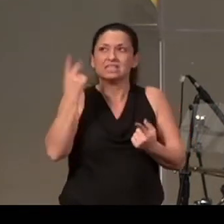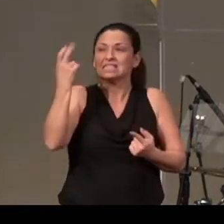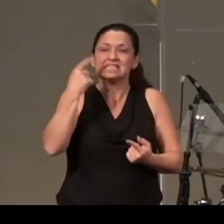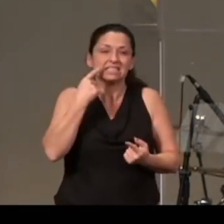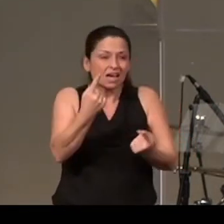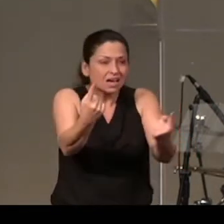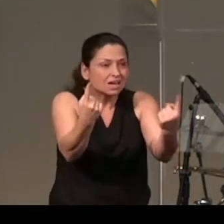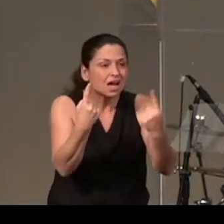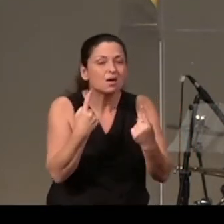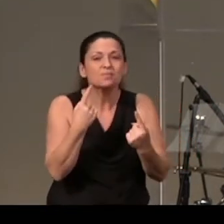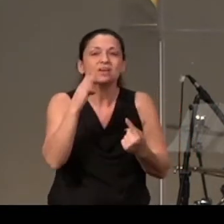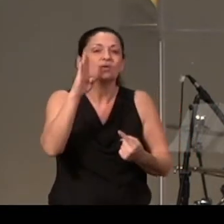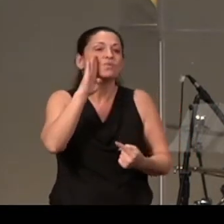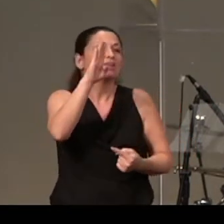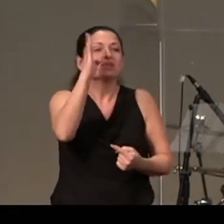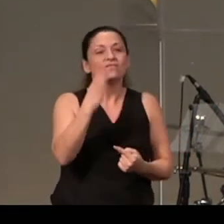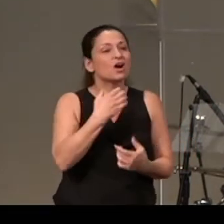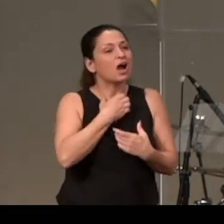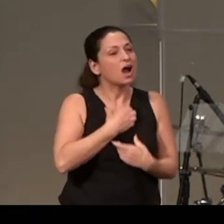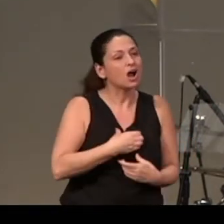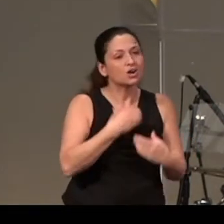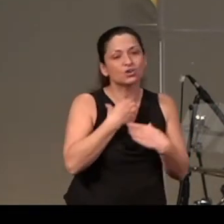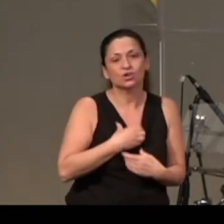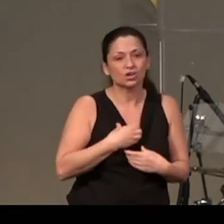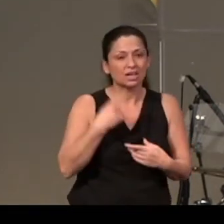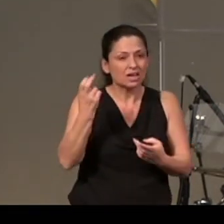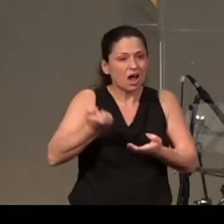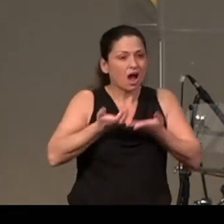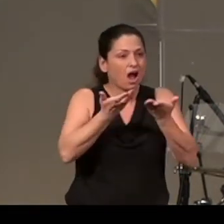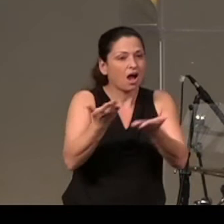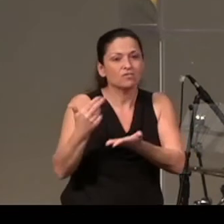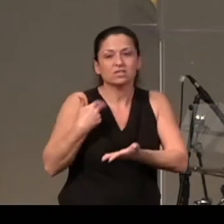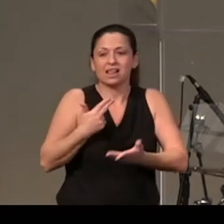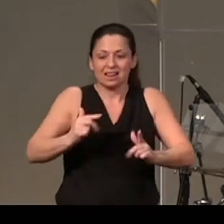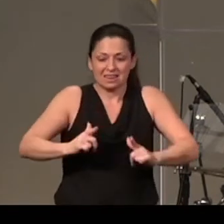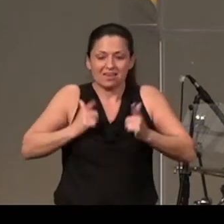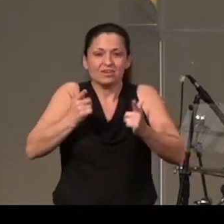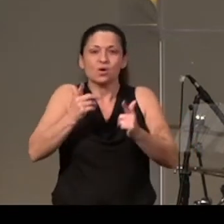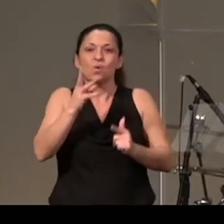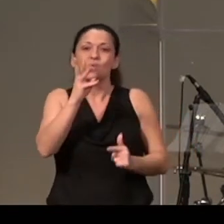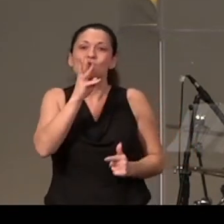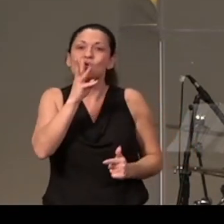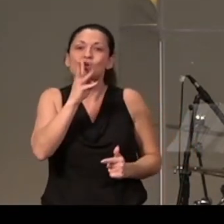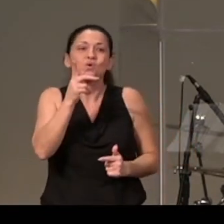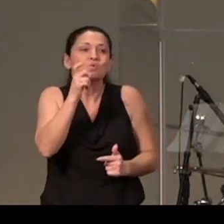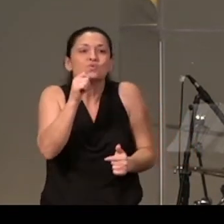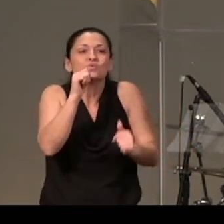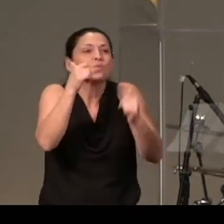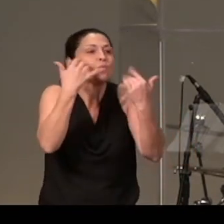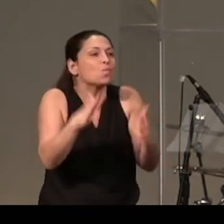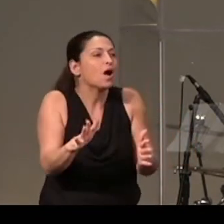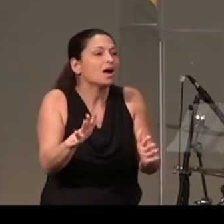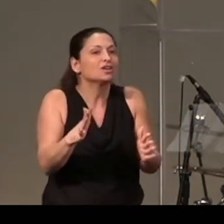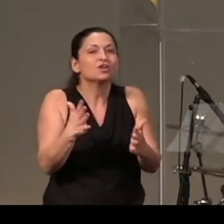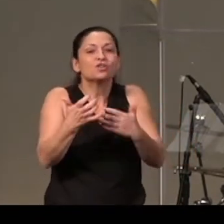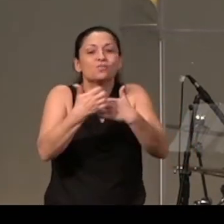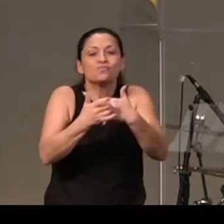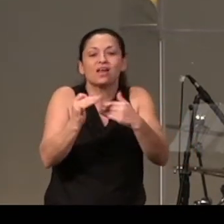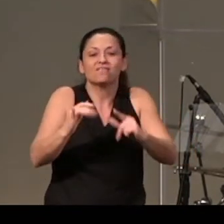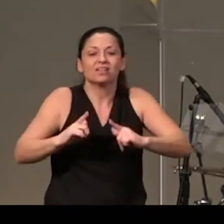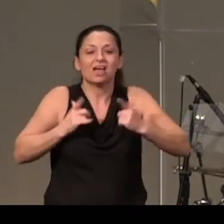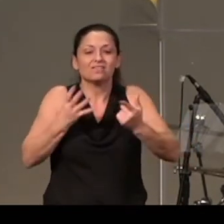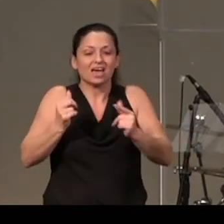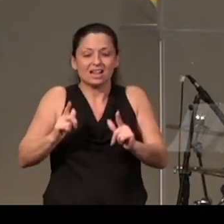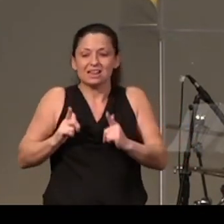word. You know what he offers us? Living water. He offers the Holy Spirit flow. Who wouldn't want the bread of life and living water?